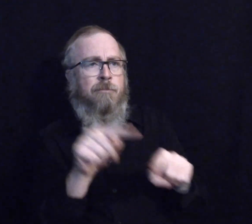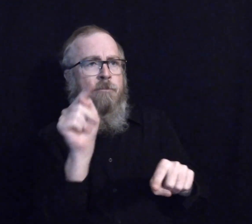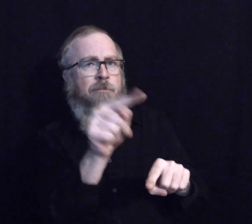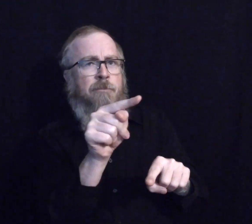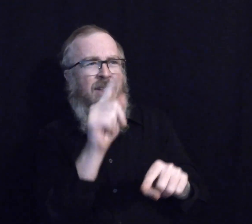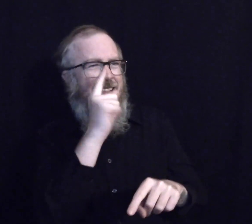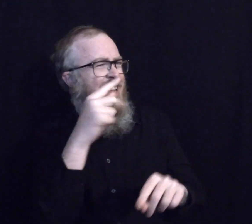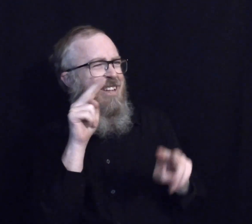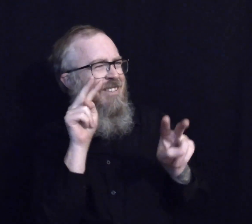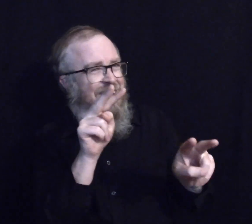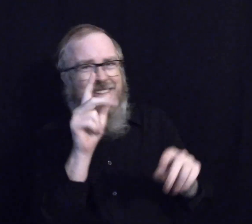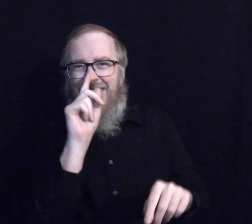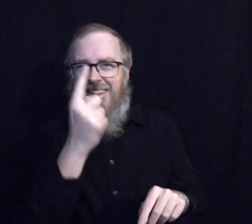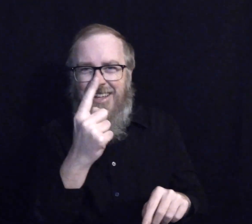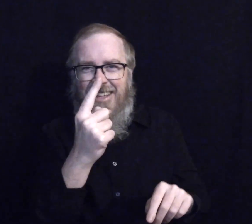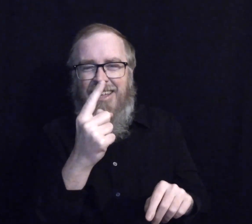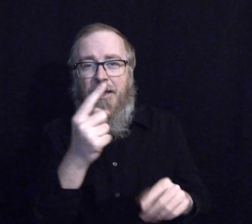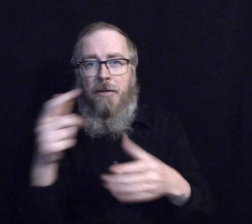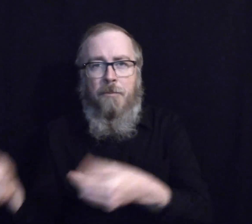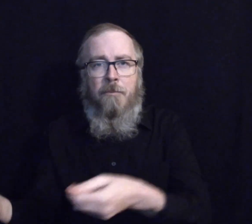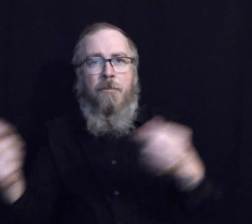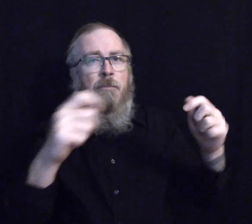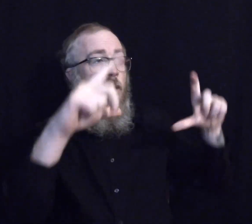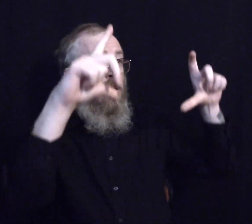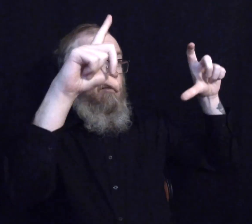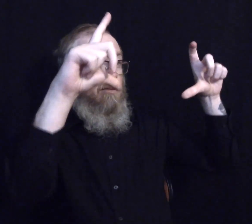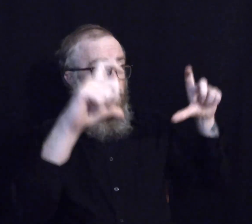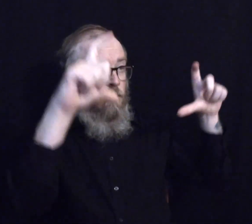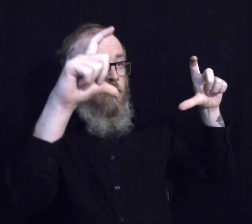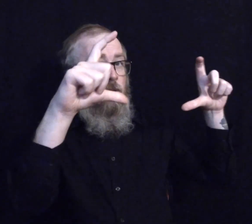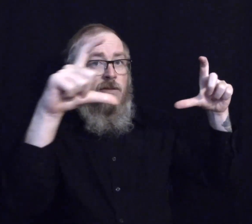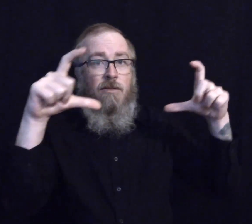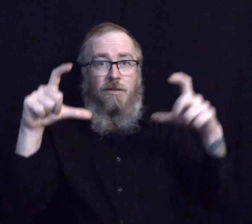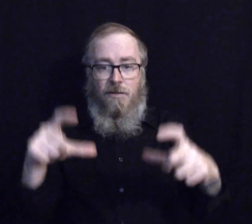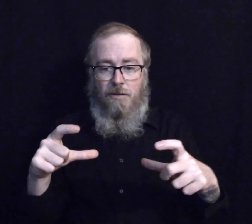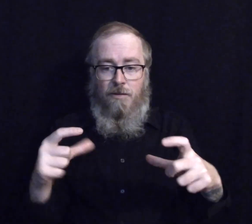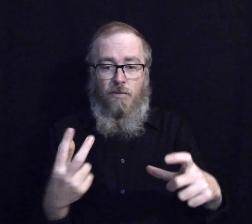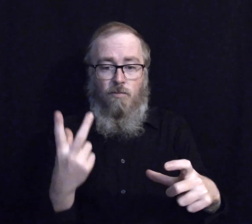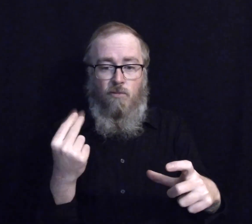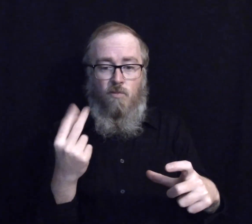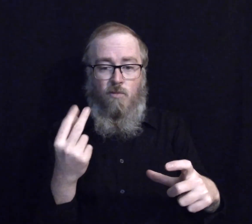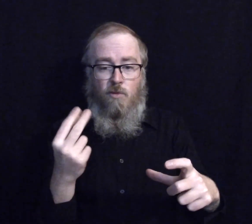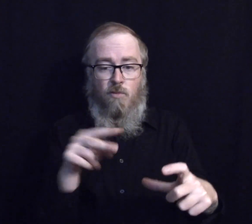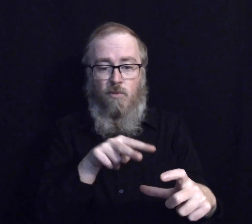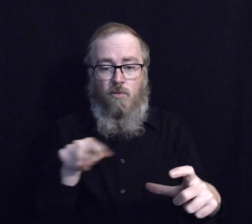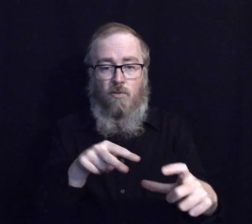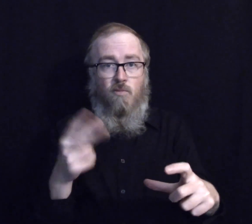really see, I could take a photo of it with my magnifier and then have it read the text out to me.